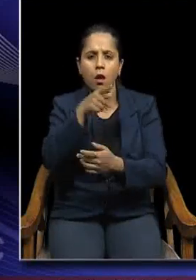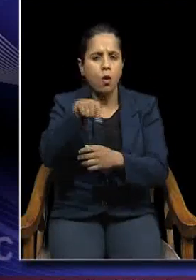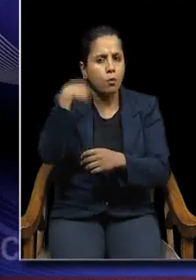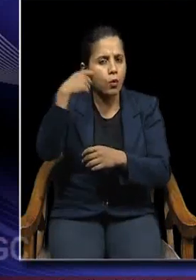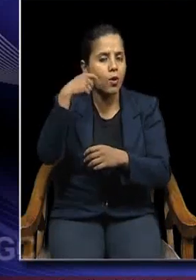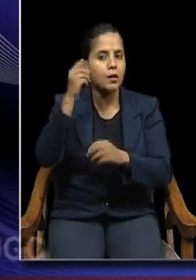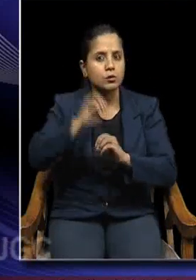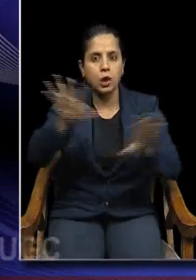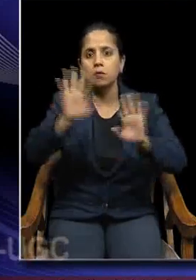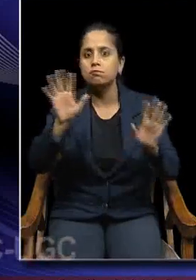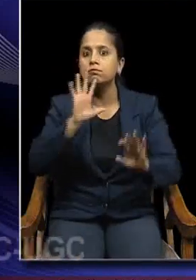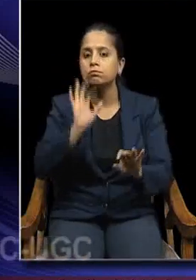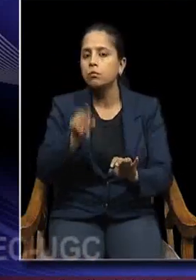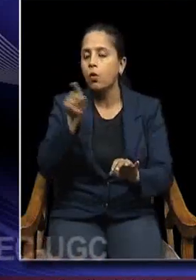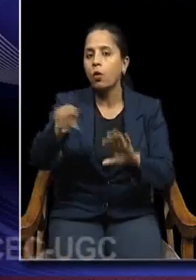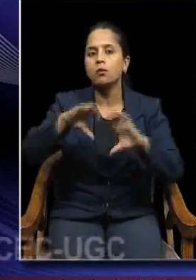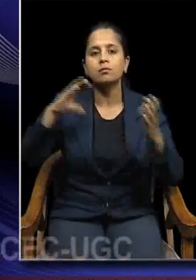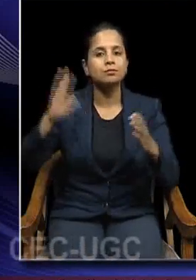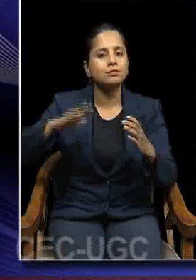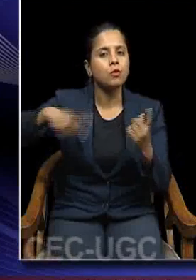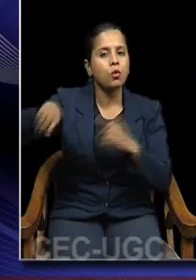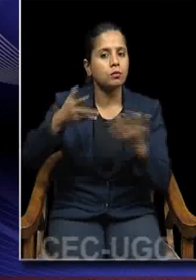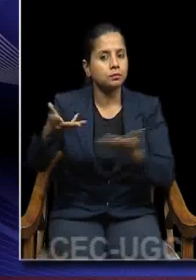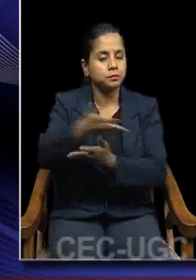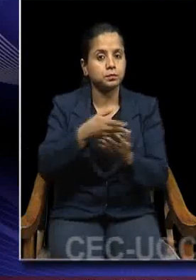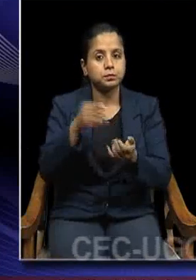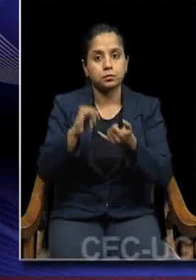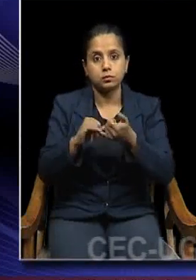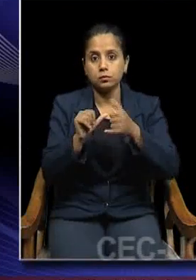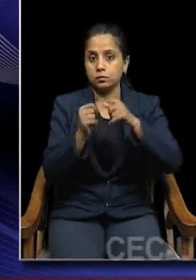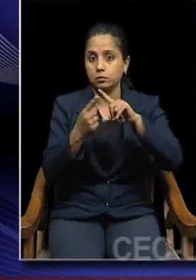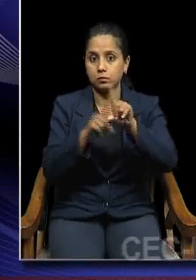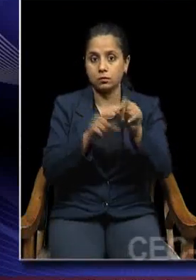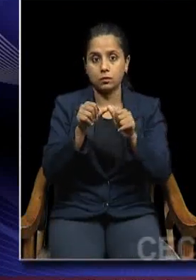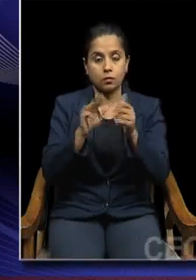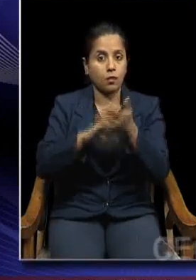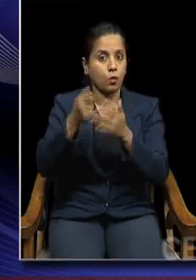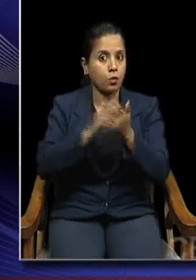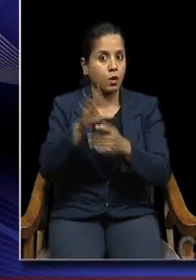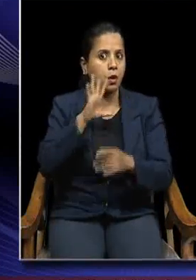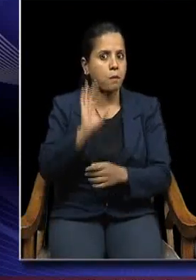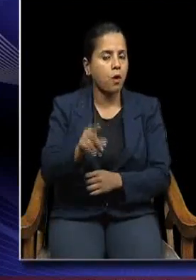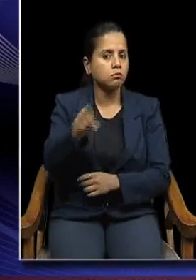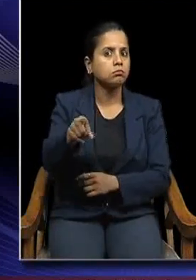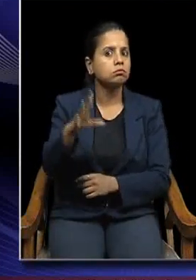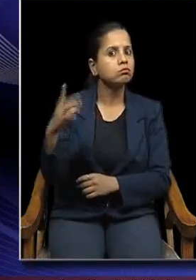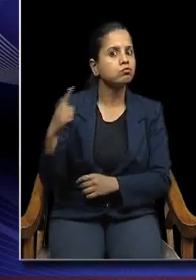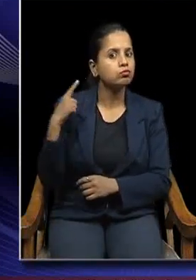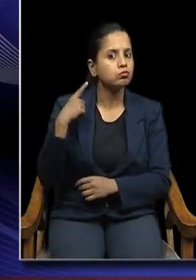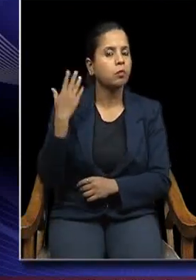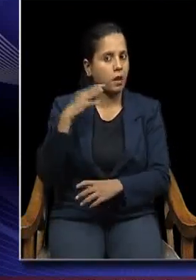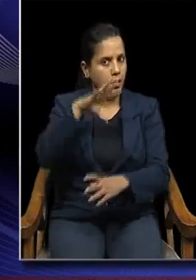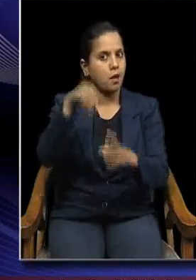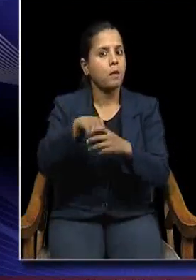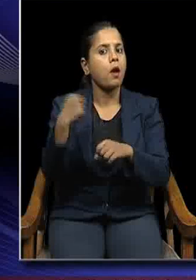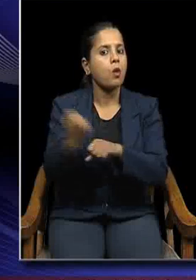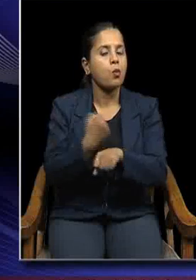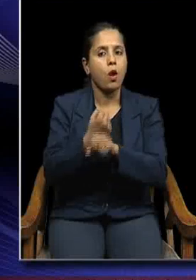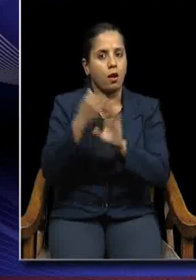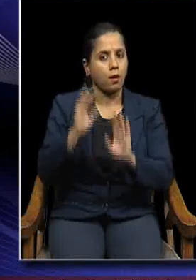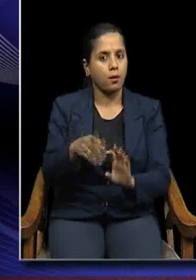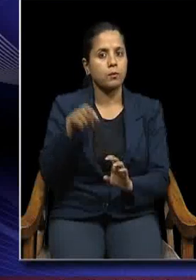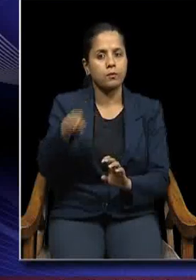Assembly. We also find N. Satyamurthy, who was one of the important leaders, also played an important role in terms